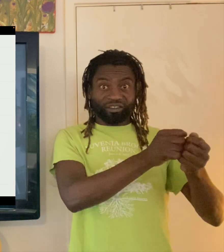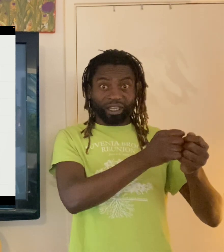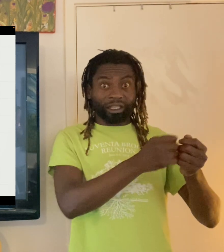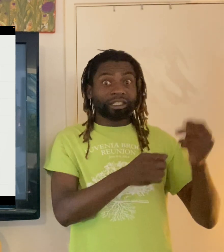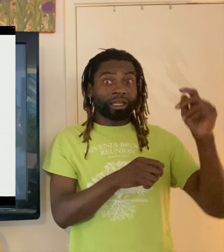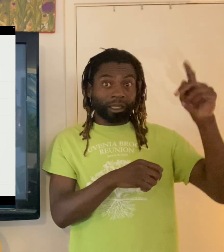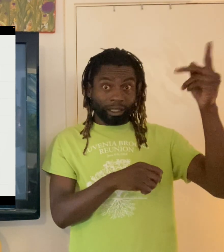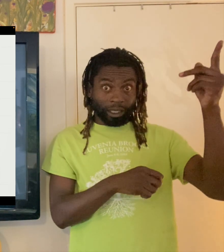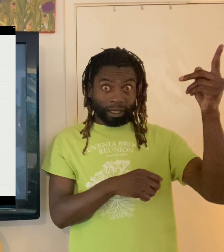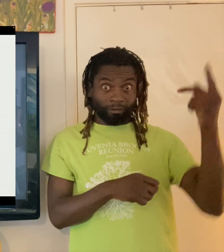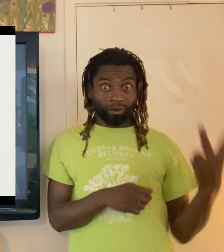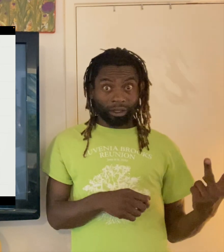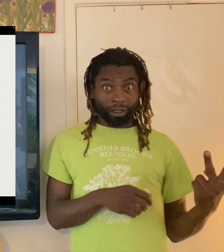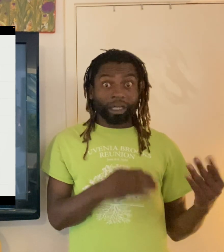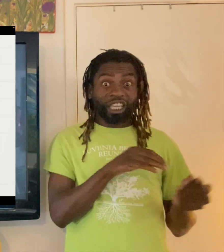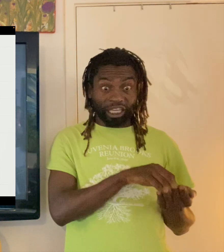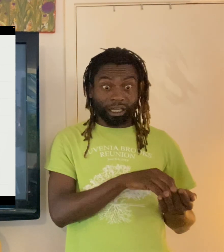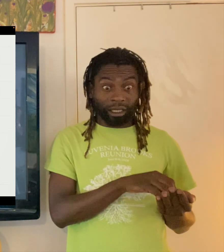so it won't hurt.